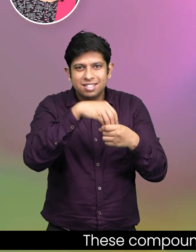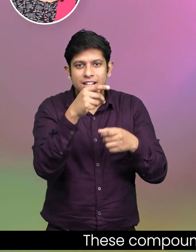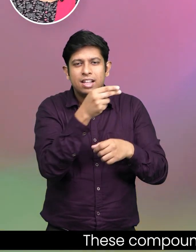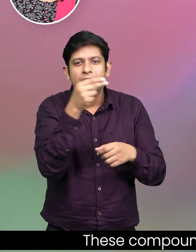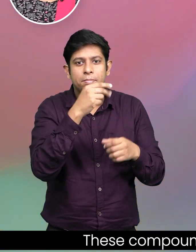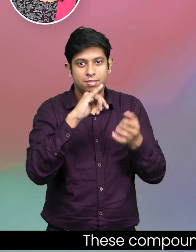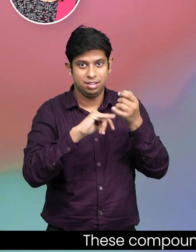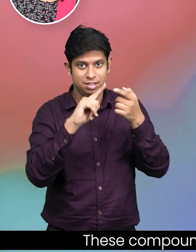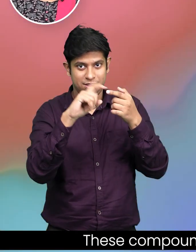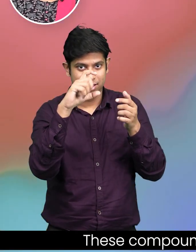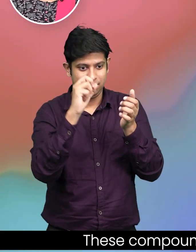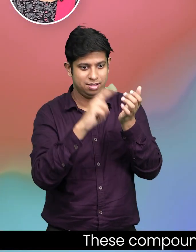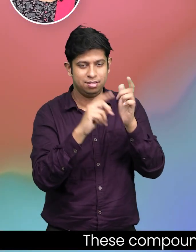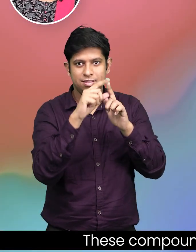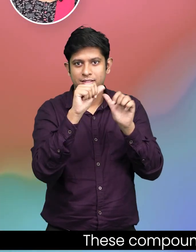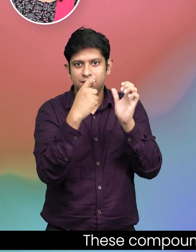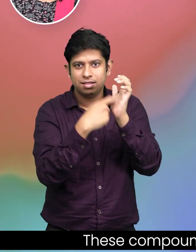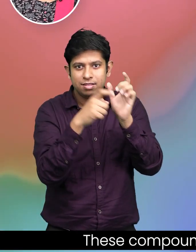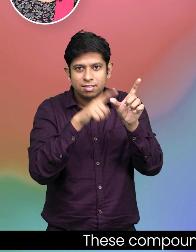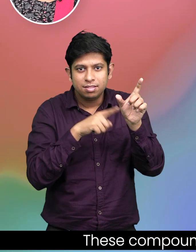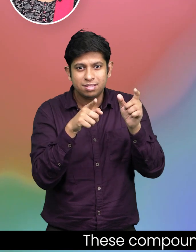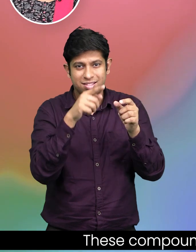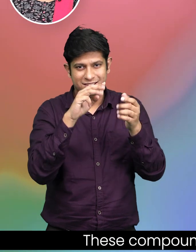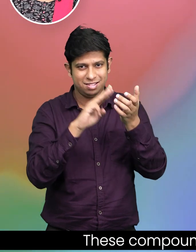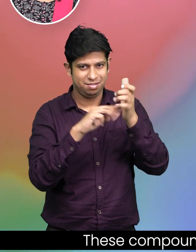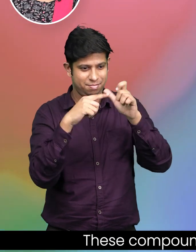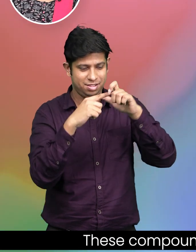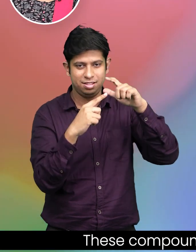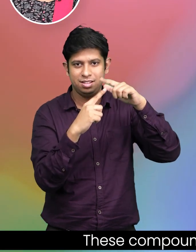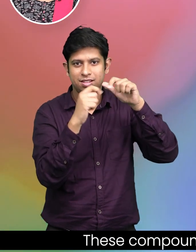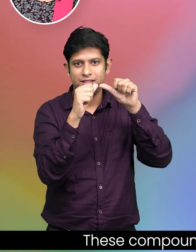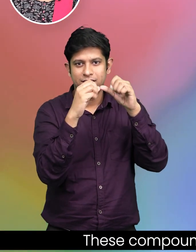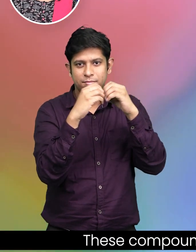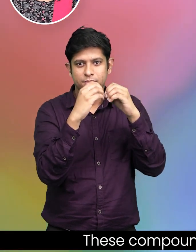These compounds are called secondary metabolites.